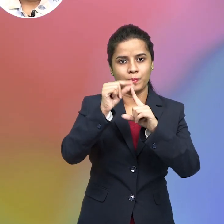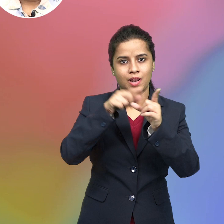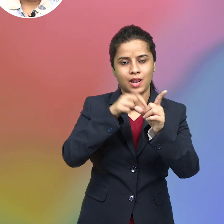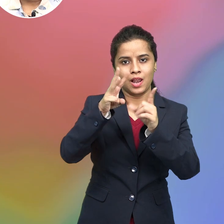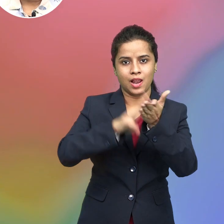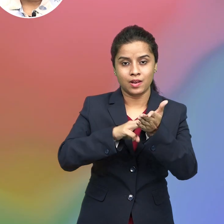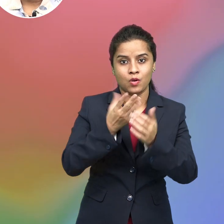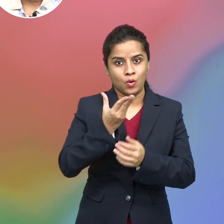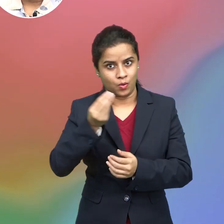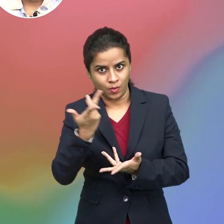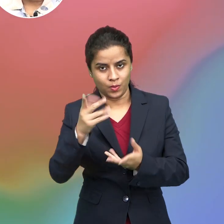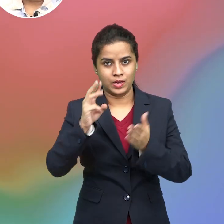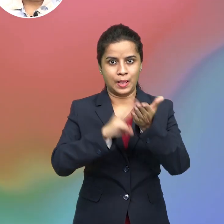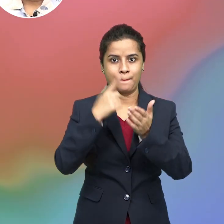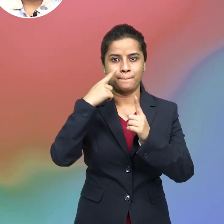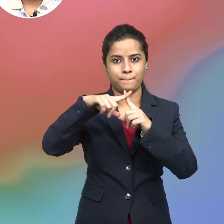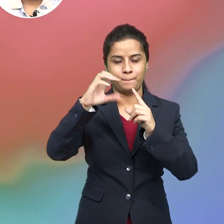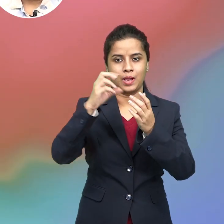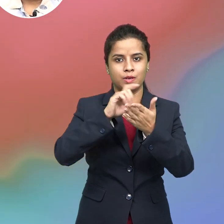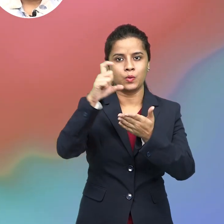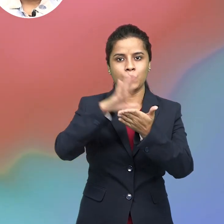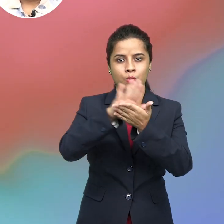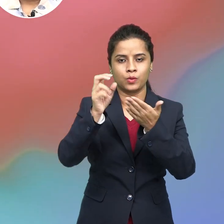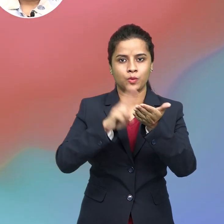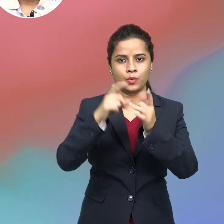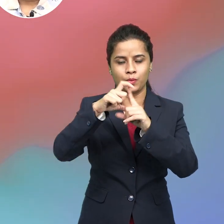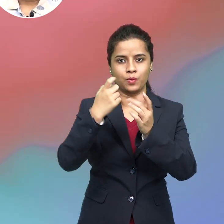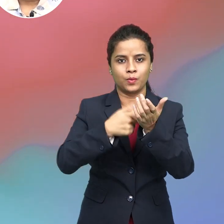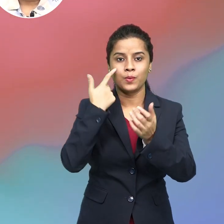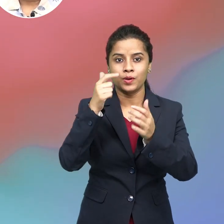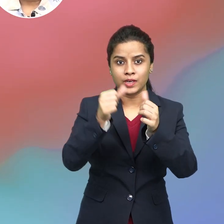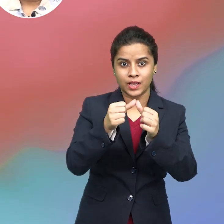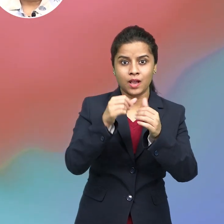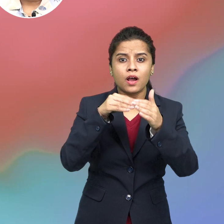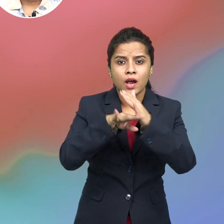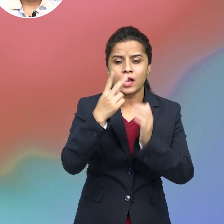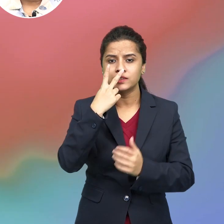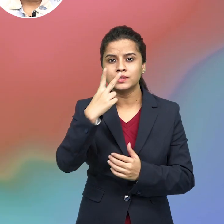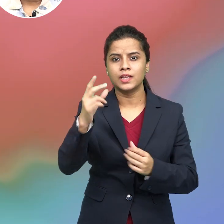are the sites of the reactions.